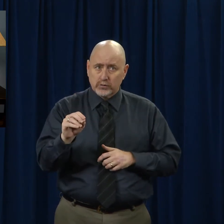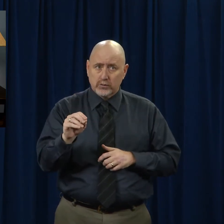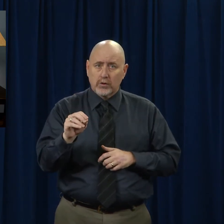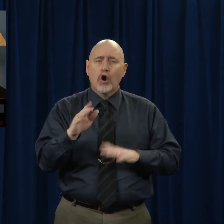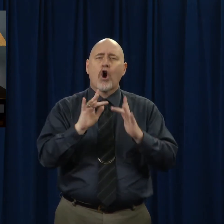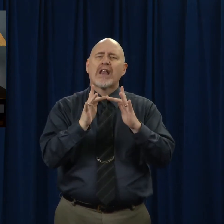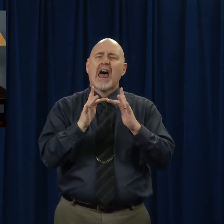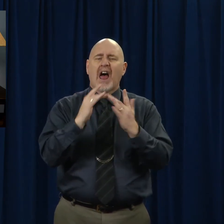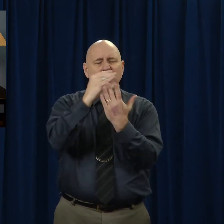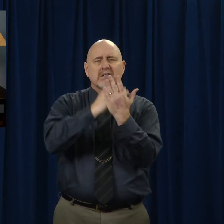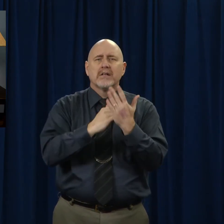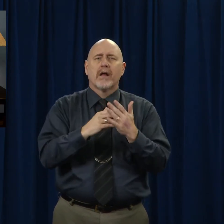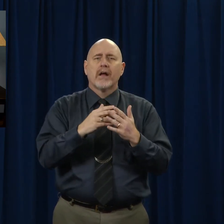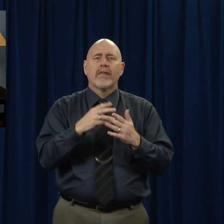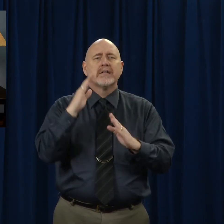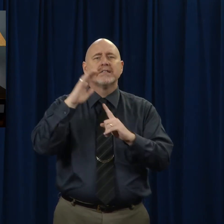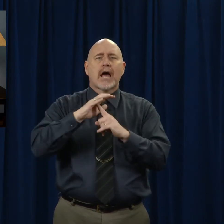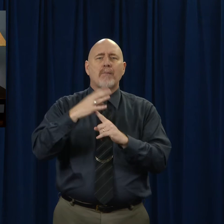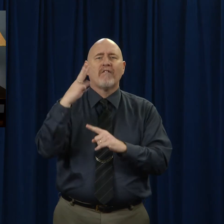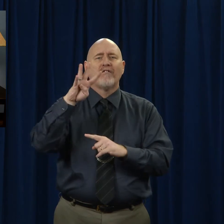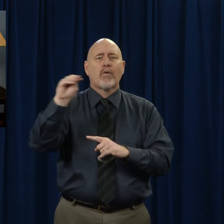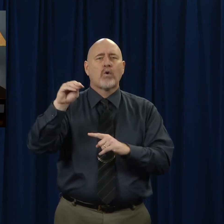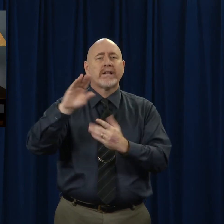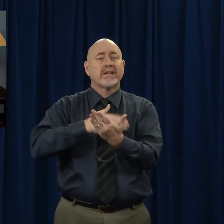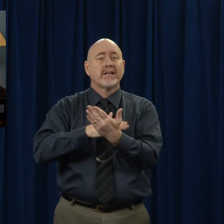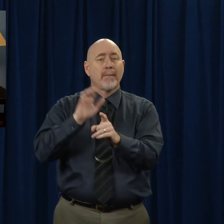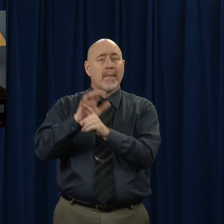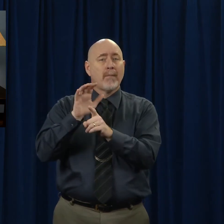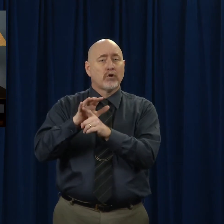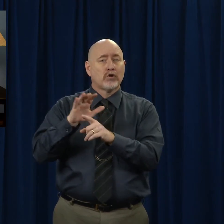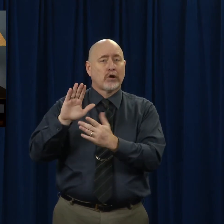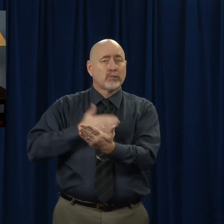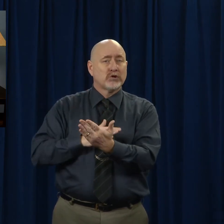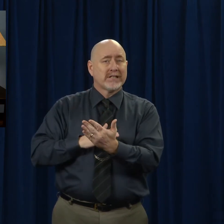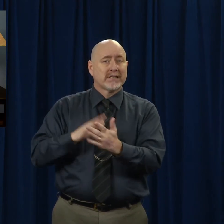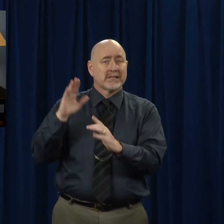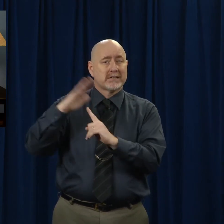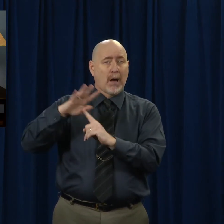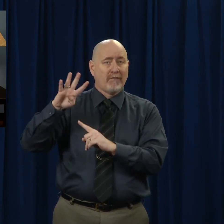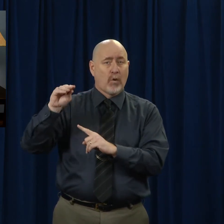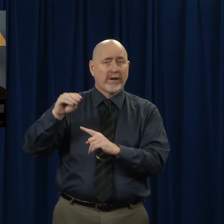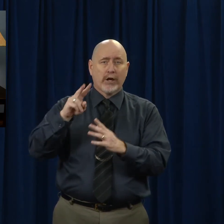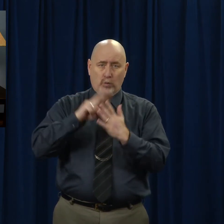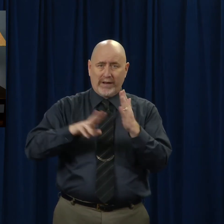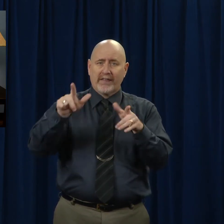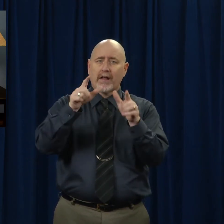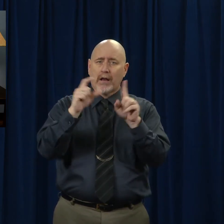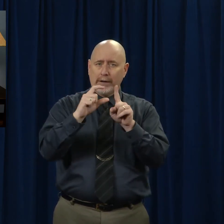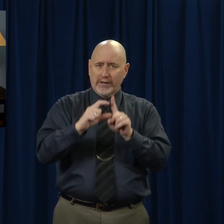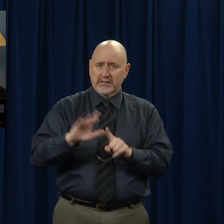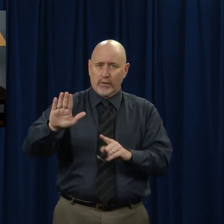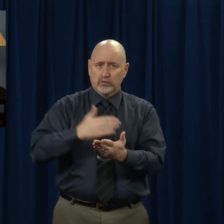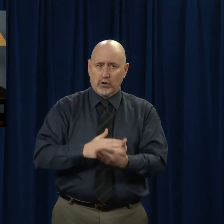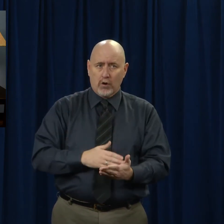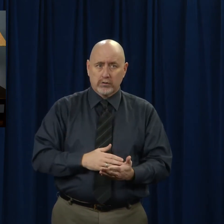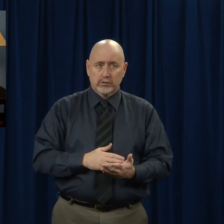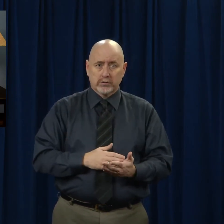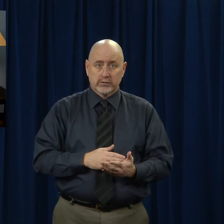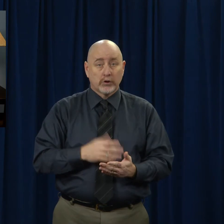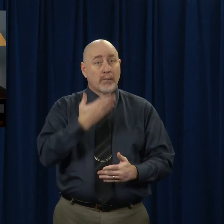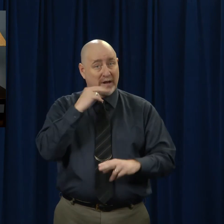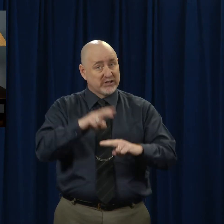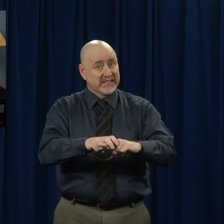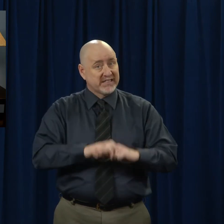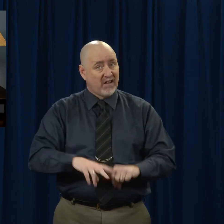go online sometime and look up the top 40 on the pop charts and read the lyrics. But you better be